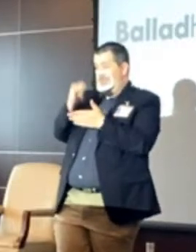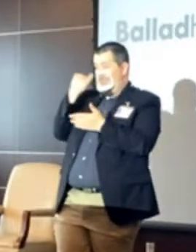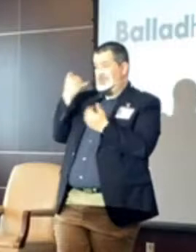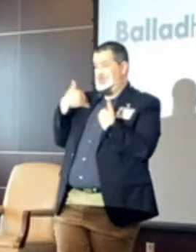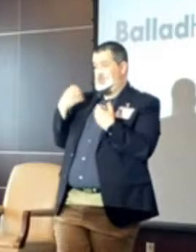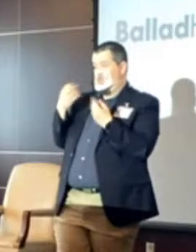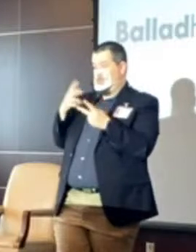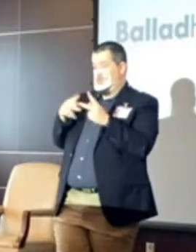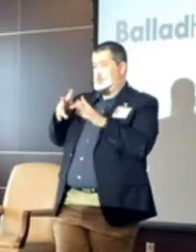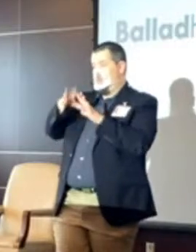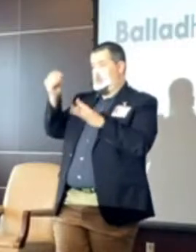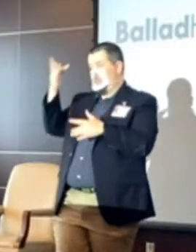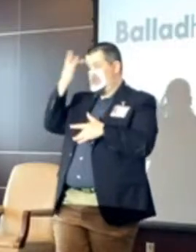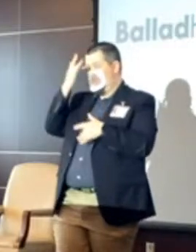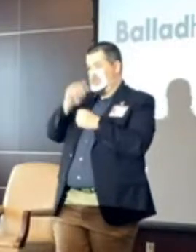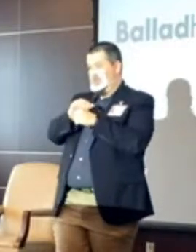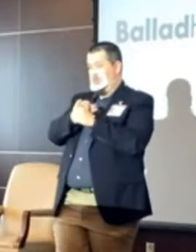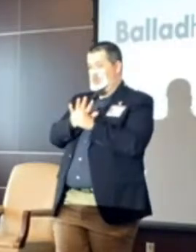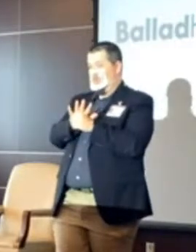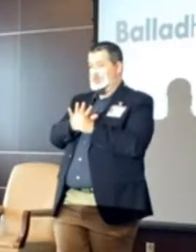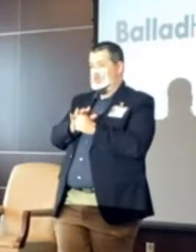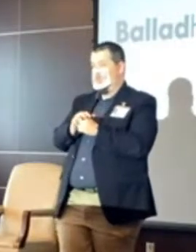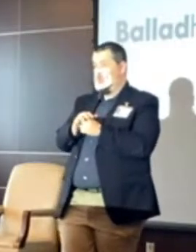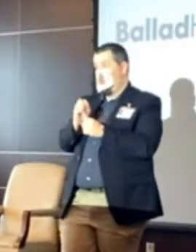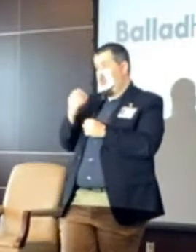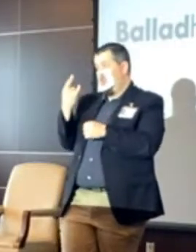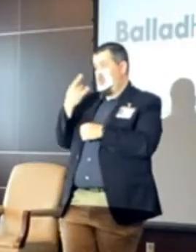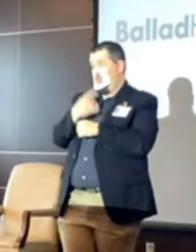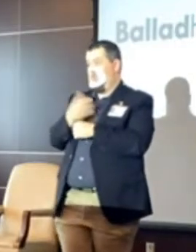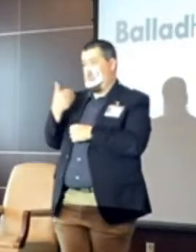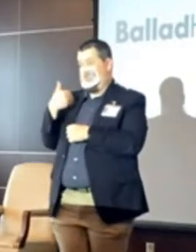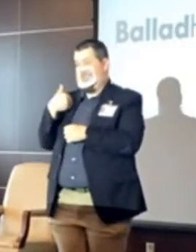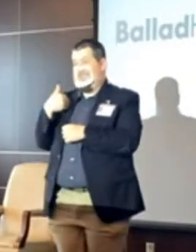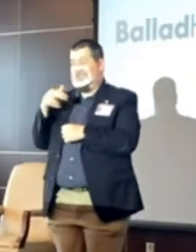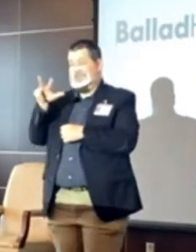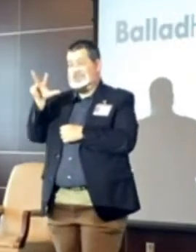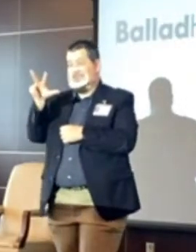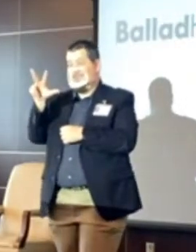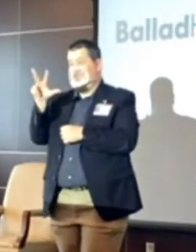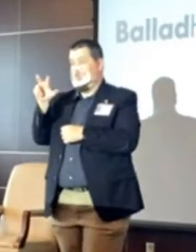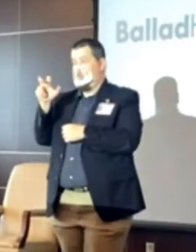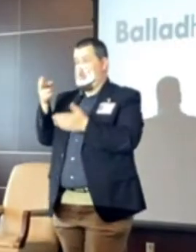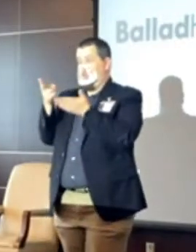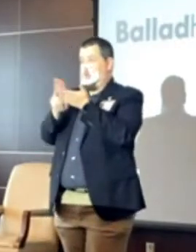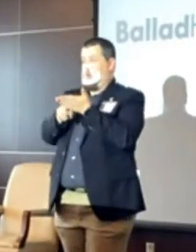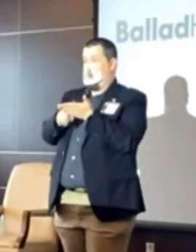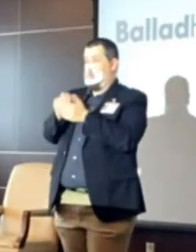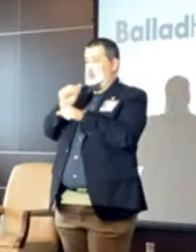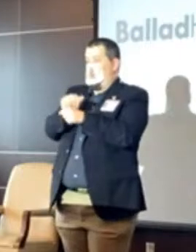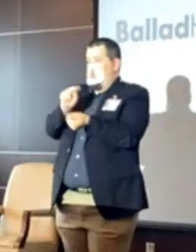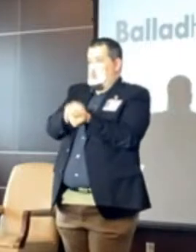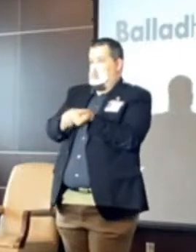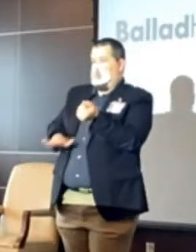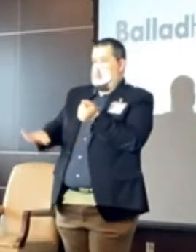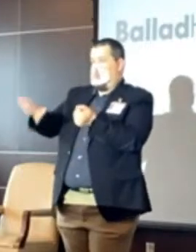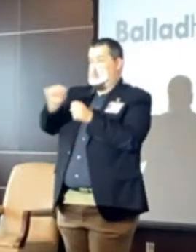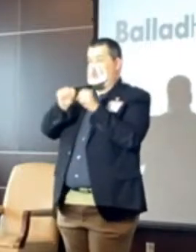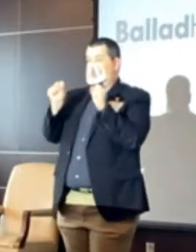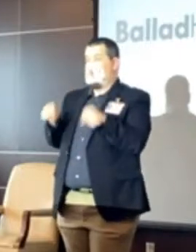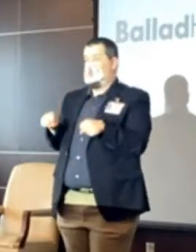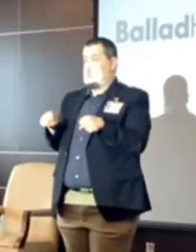folks out who are sick with COVID? Yeah, so today we have probably over 300 contract labor nurses across the system.